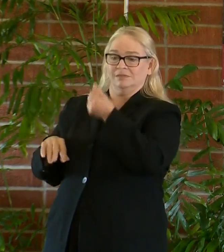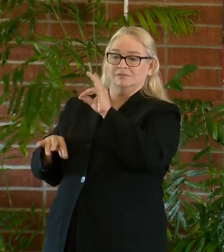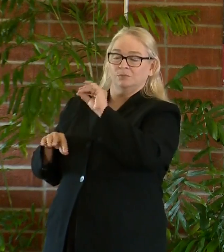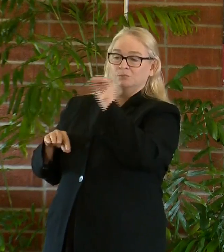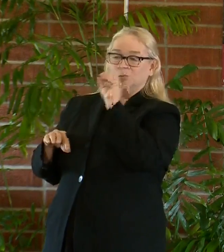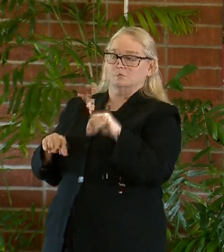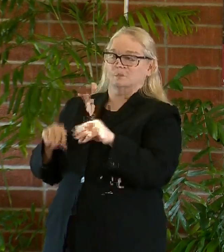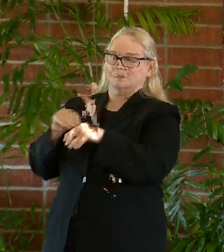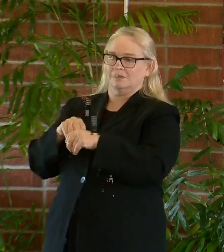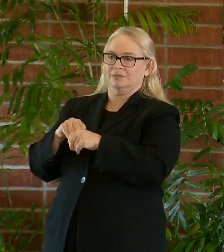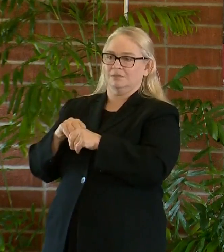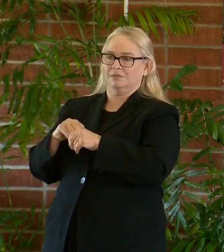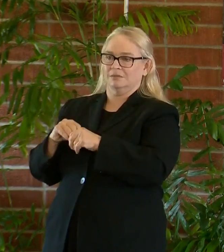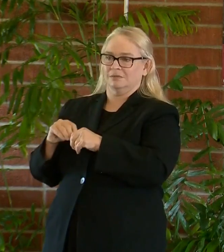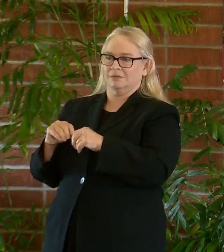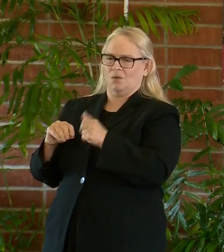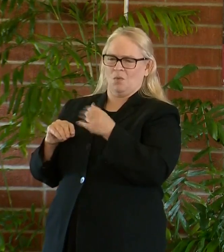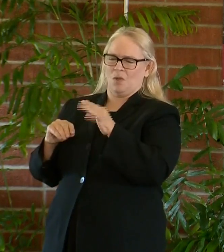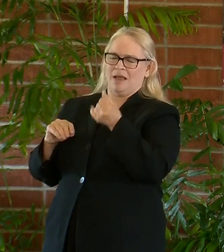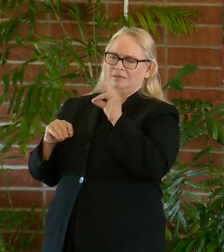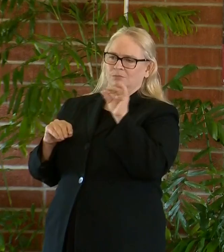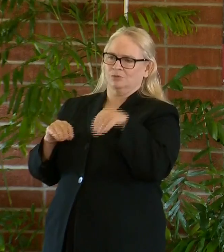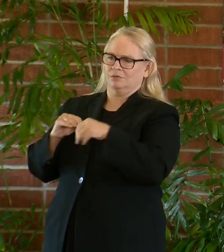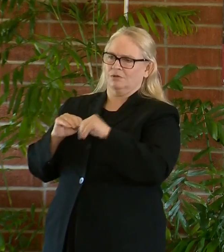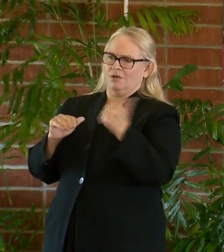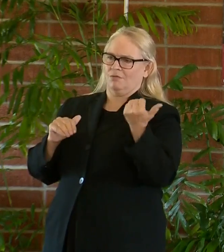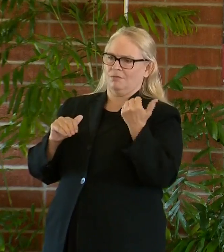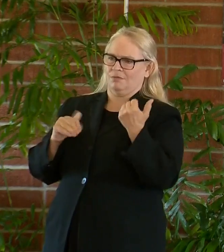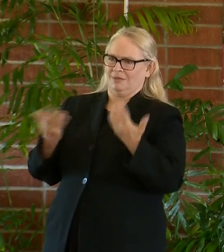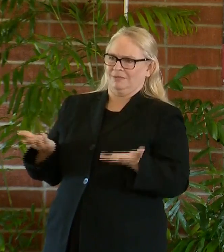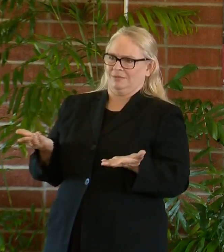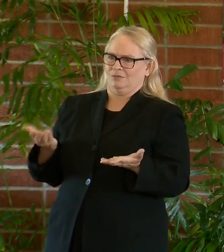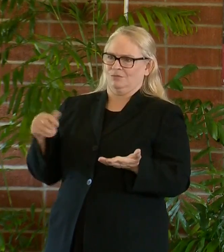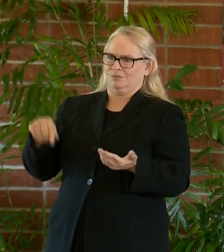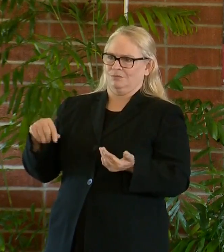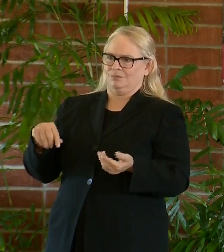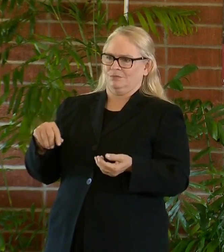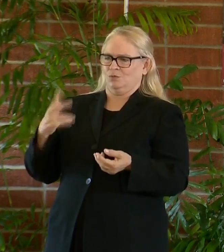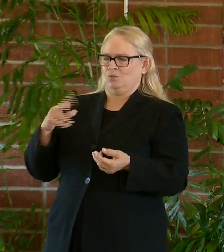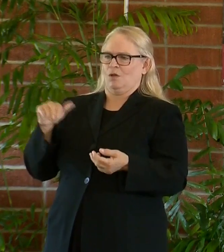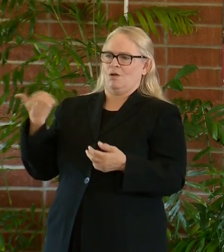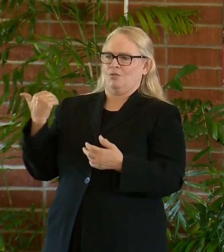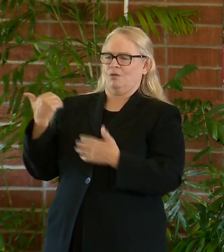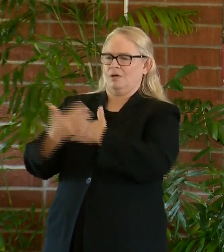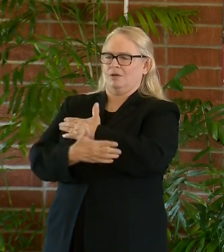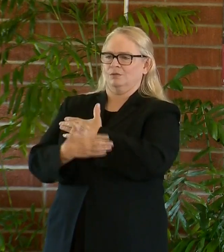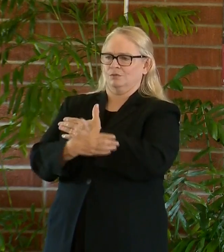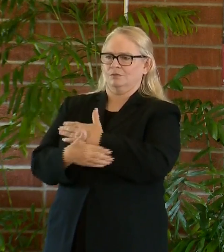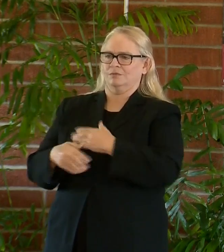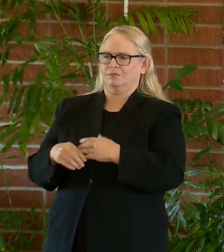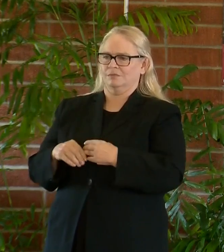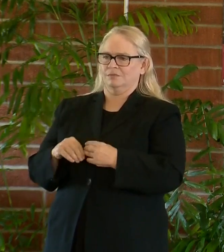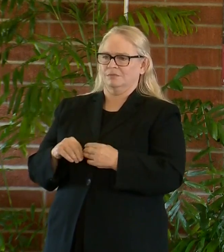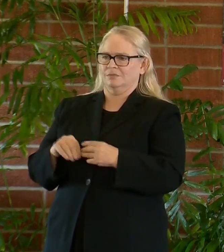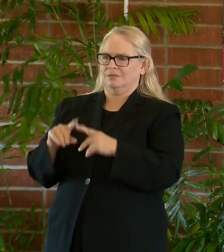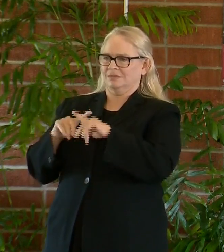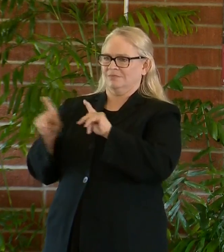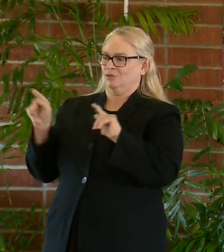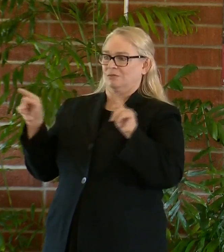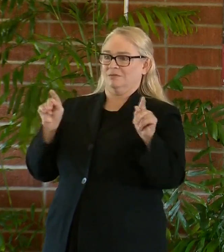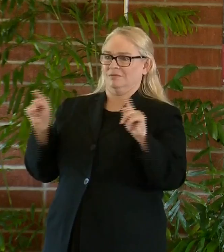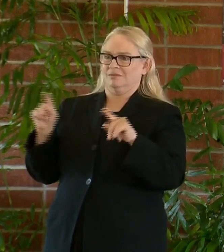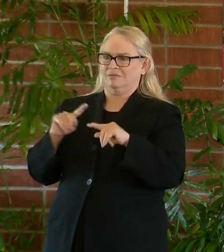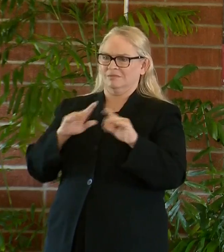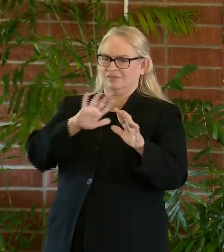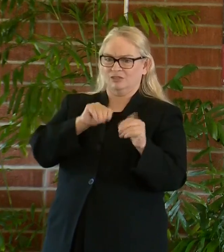referenced as high as 18%, 17.7% in 2 counties. different conditions, different challenges,